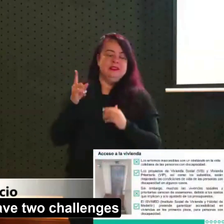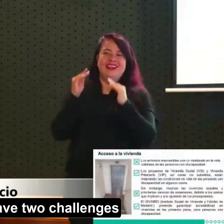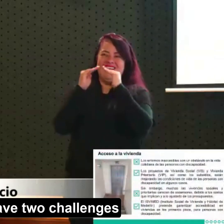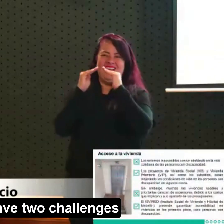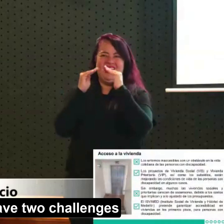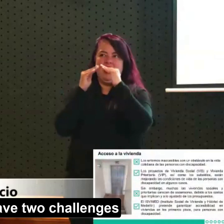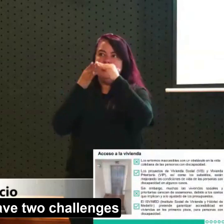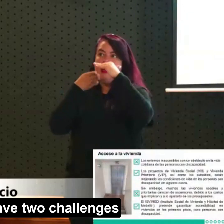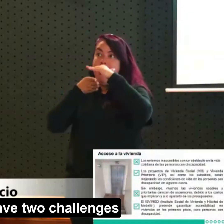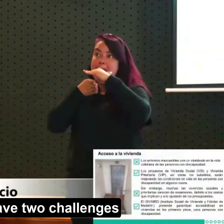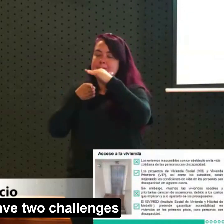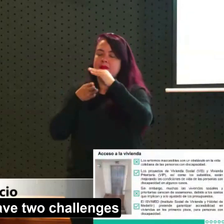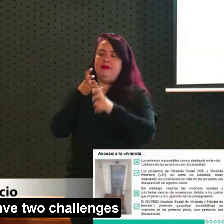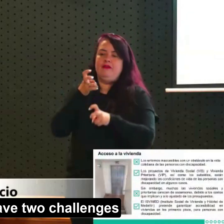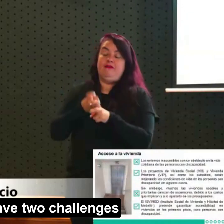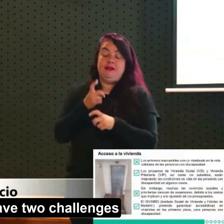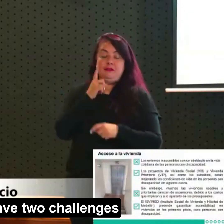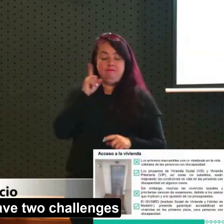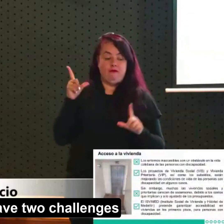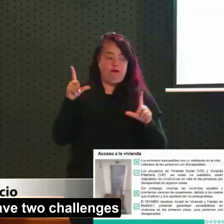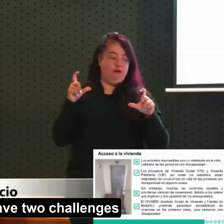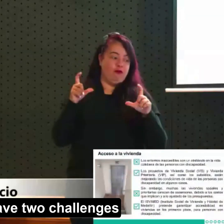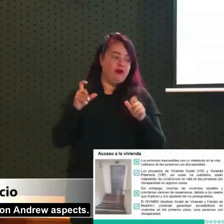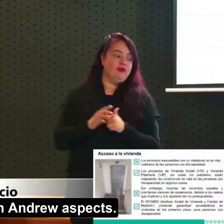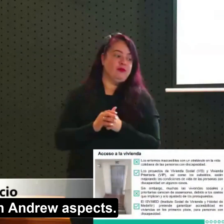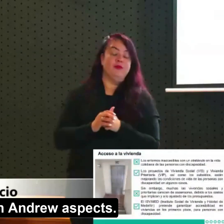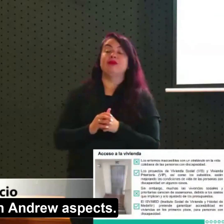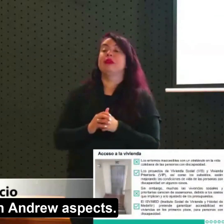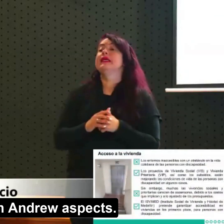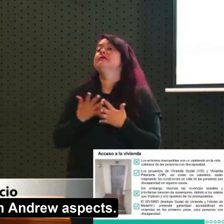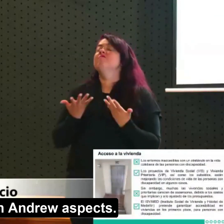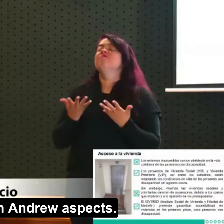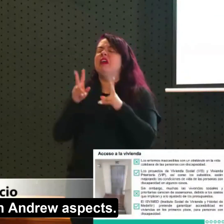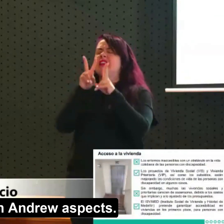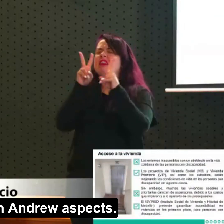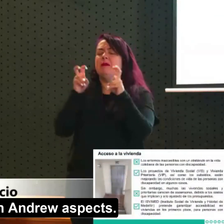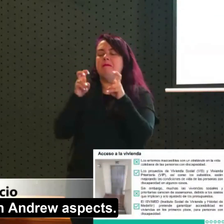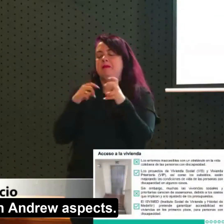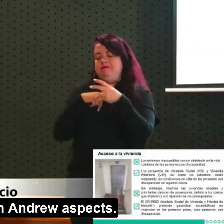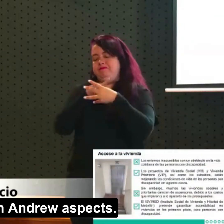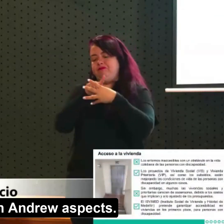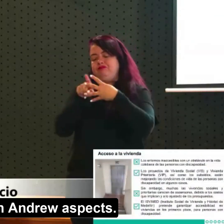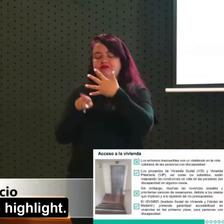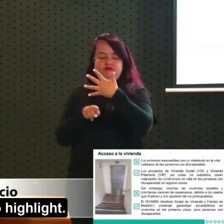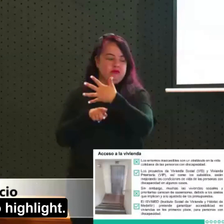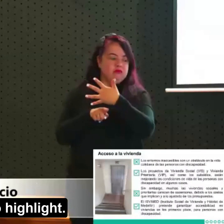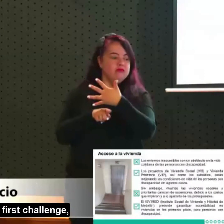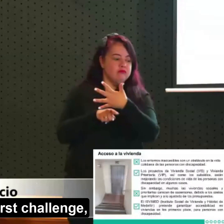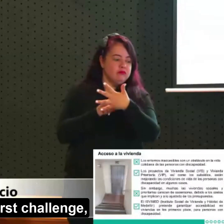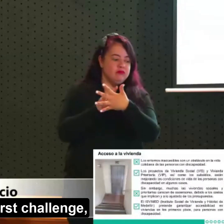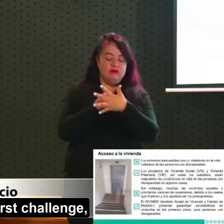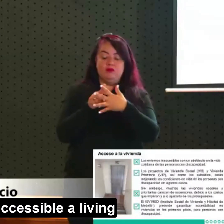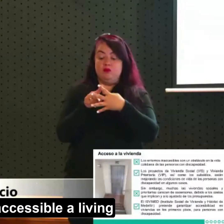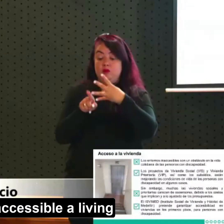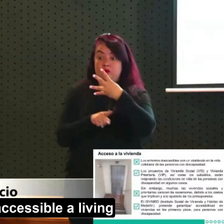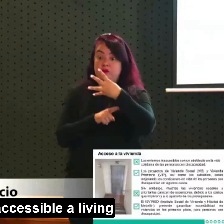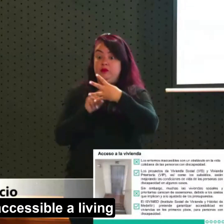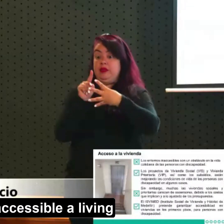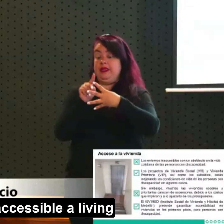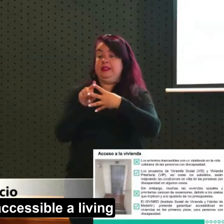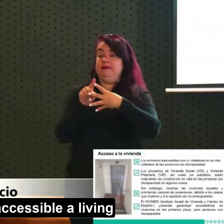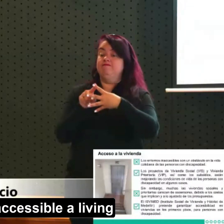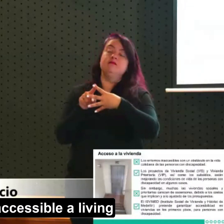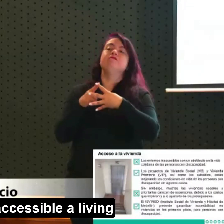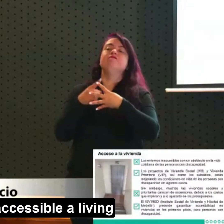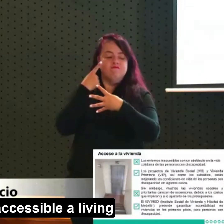Medellín. We also have 2 challenges to mention and 2 aspects to highlight. The first challenge is